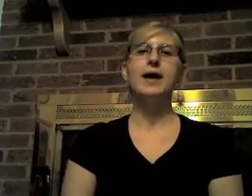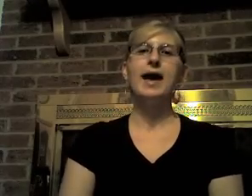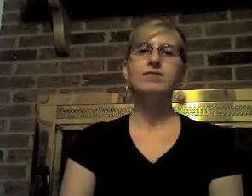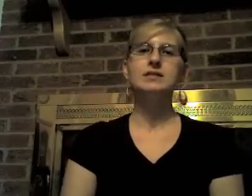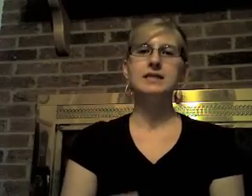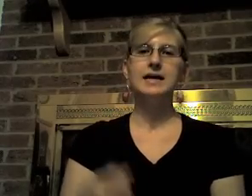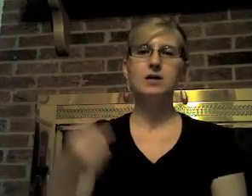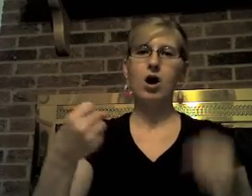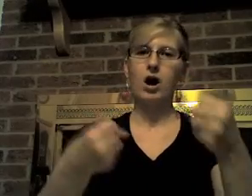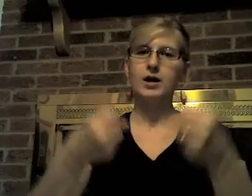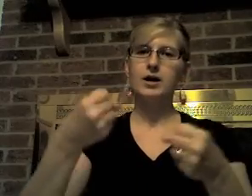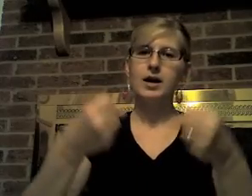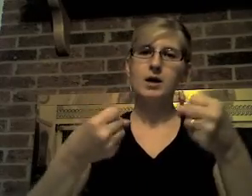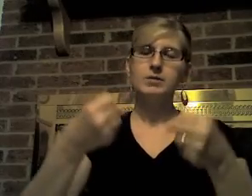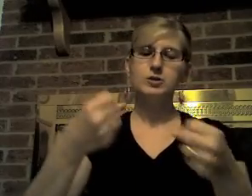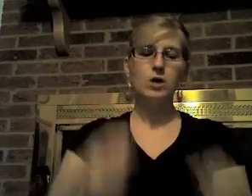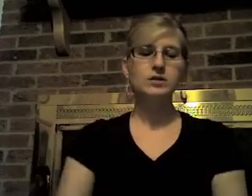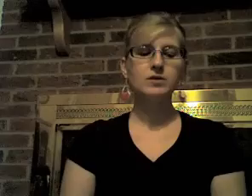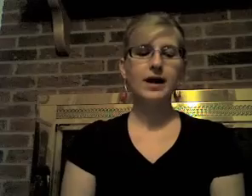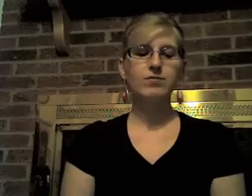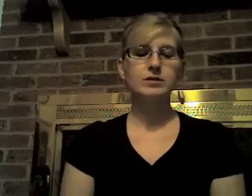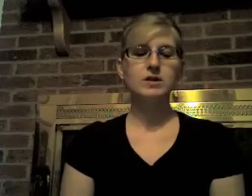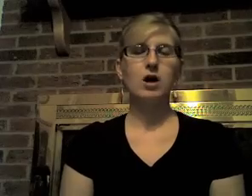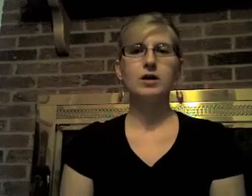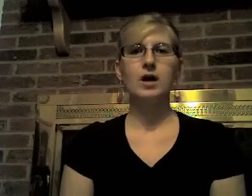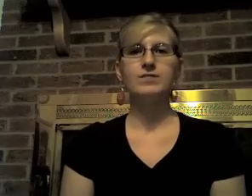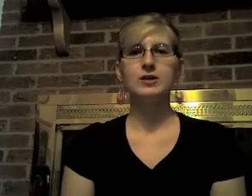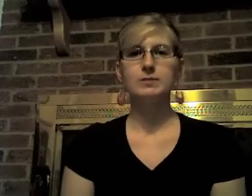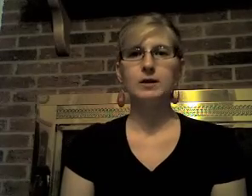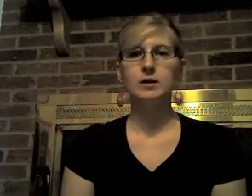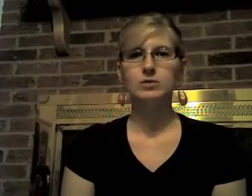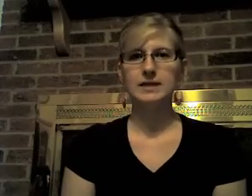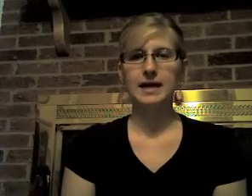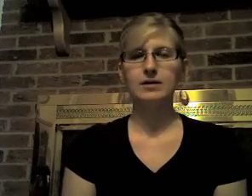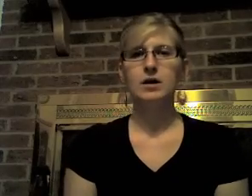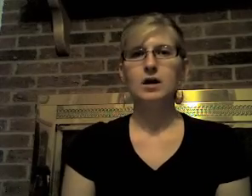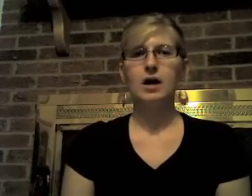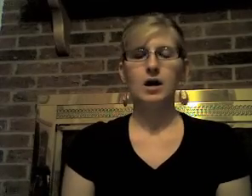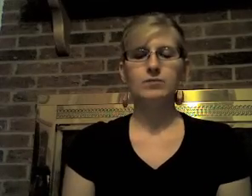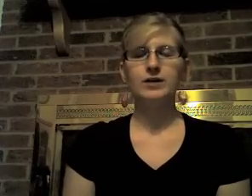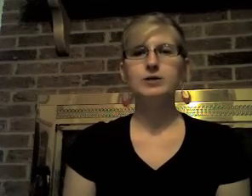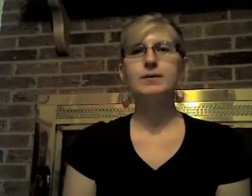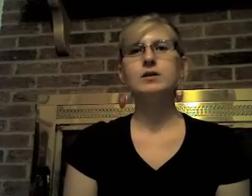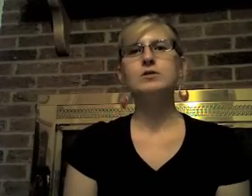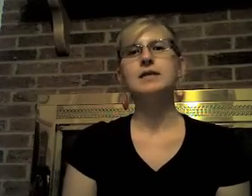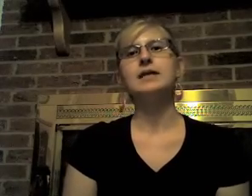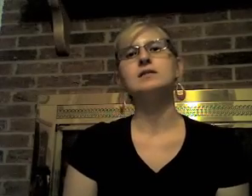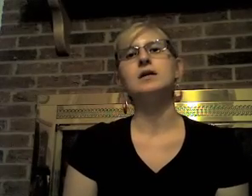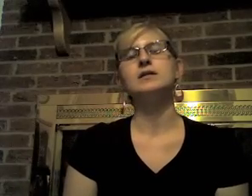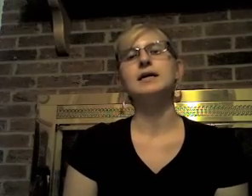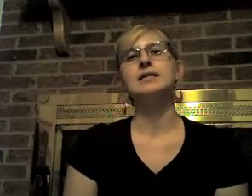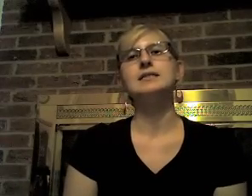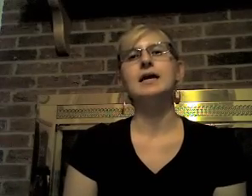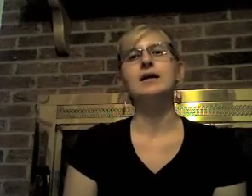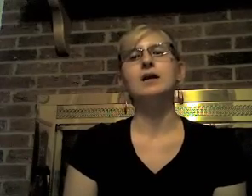have the sign car, but you also have what's called a finger-spelled loan sign. Finger-spelled loan signs are signs that